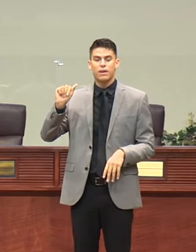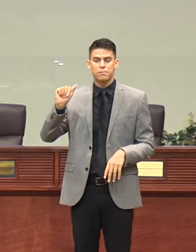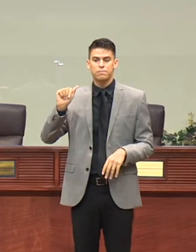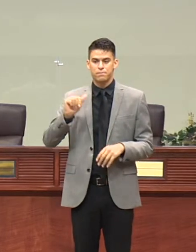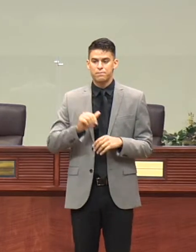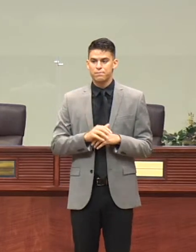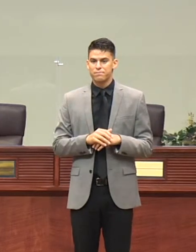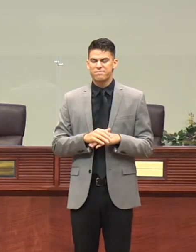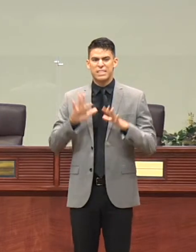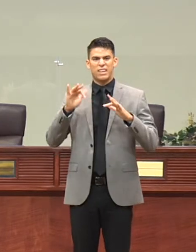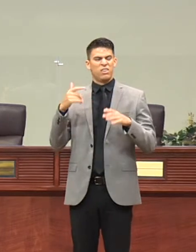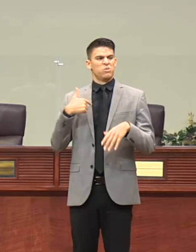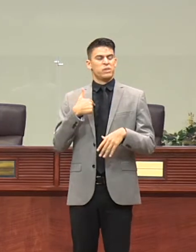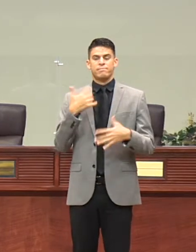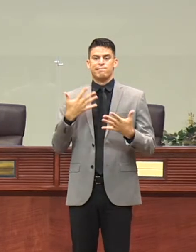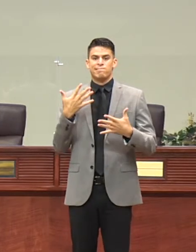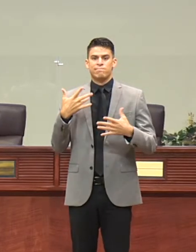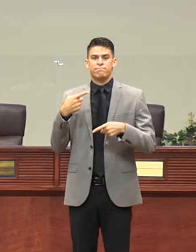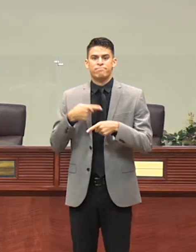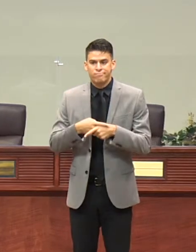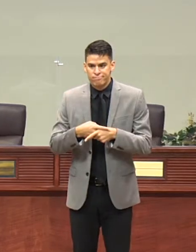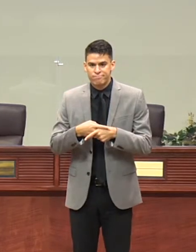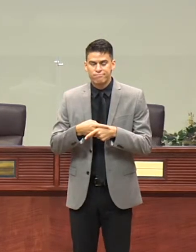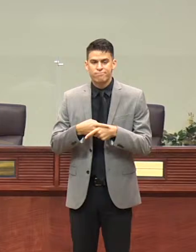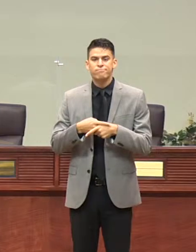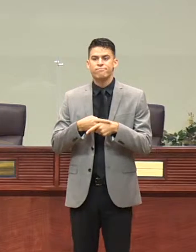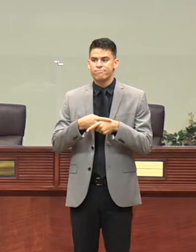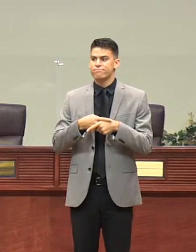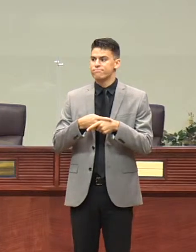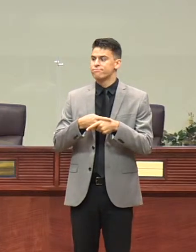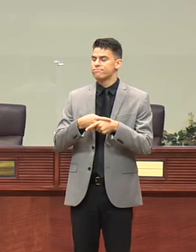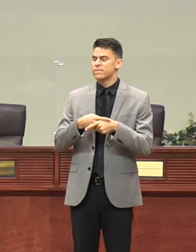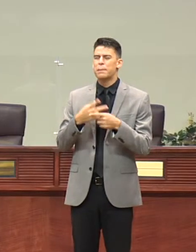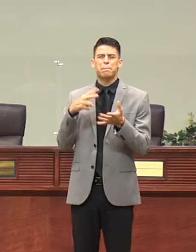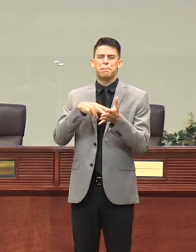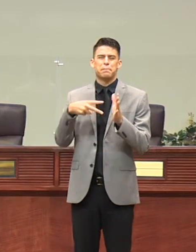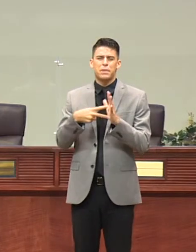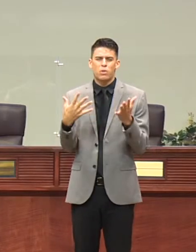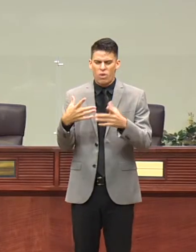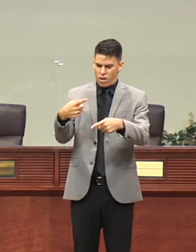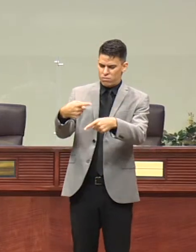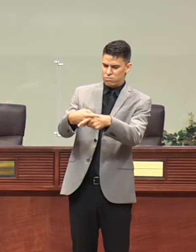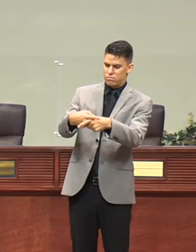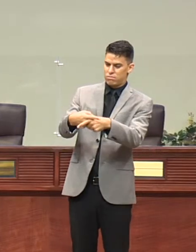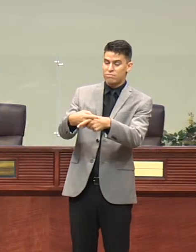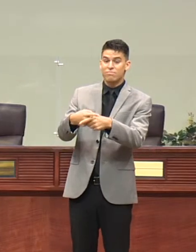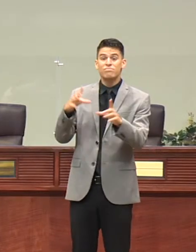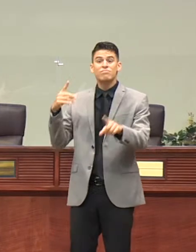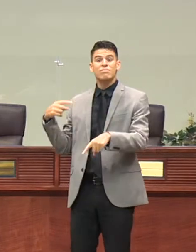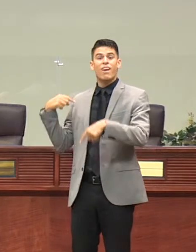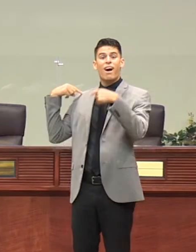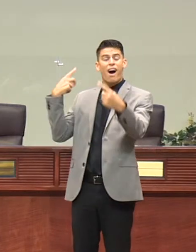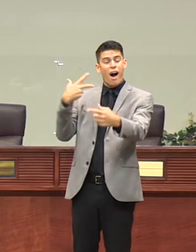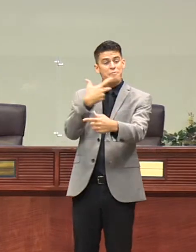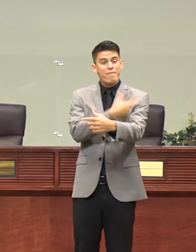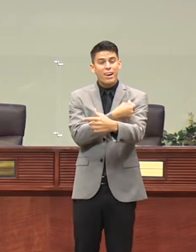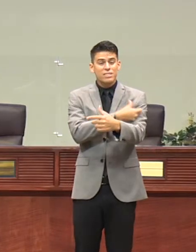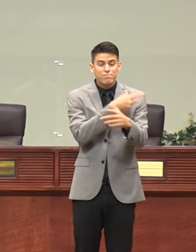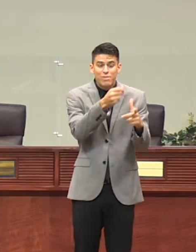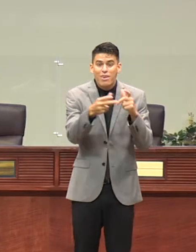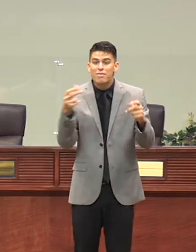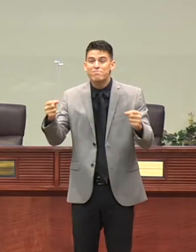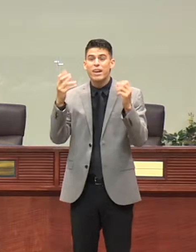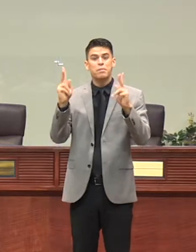a conundrum here in the sense that we have done so well with vaccinations, and then come